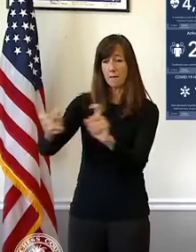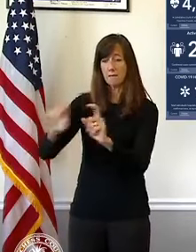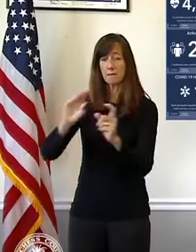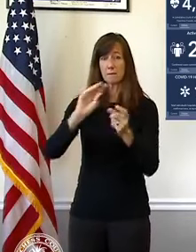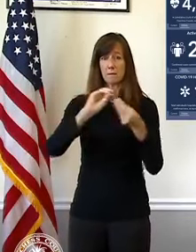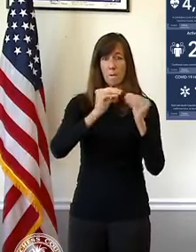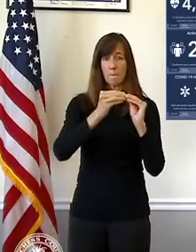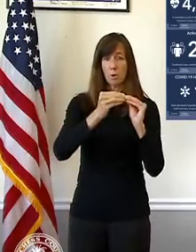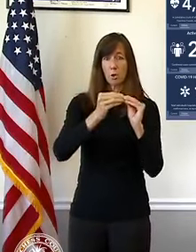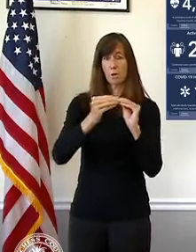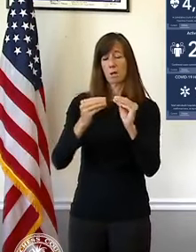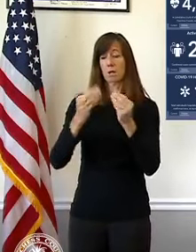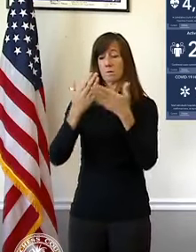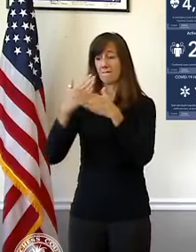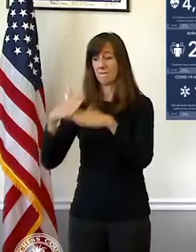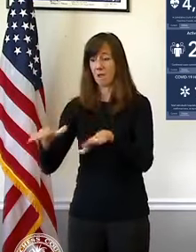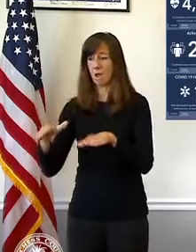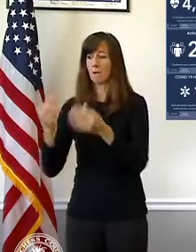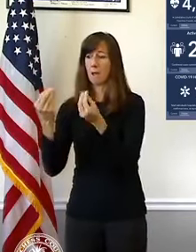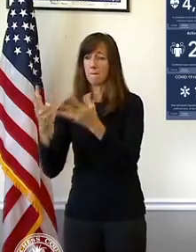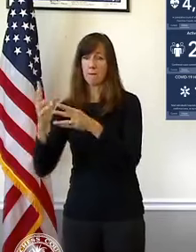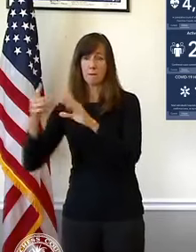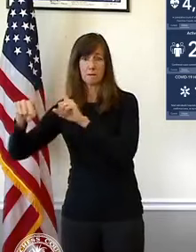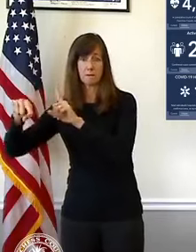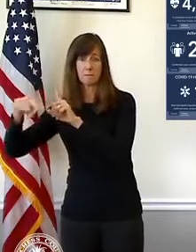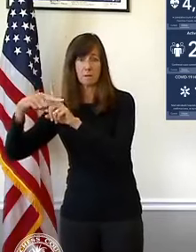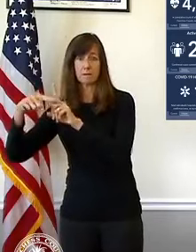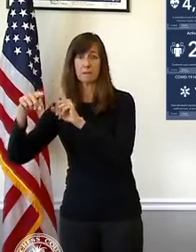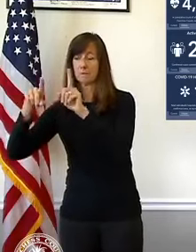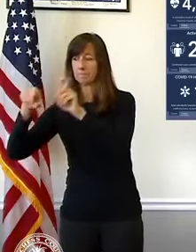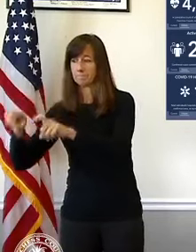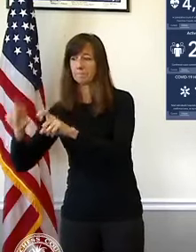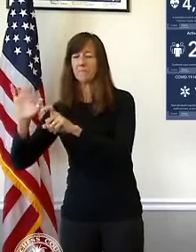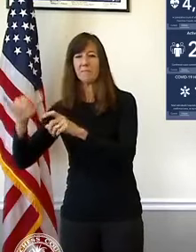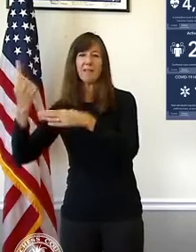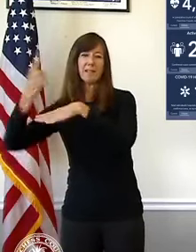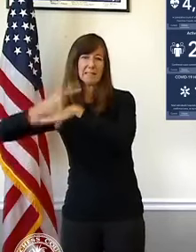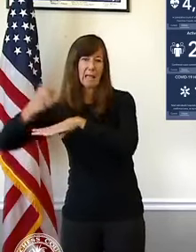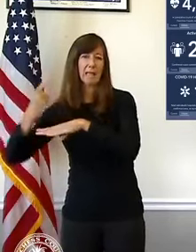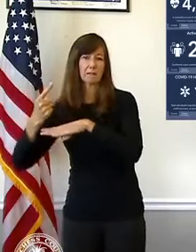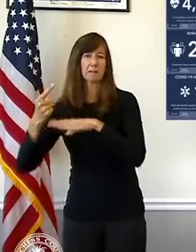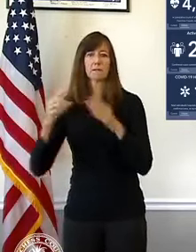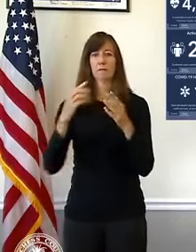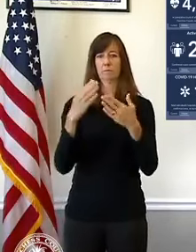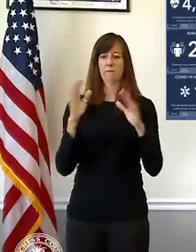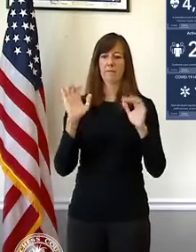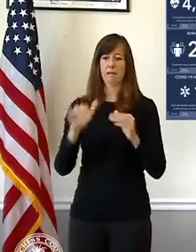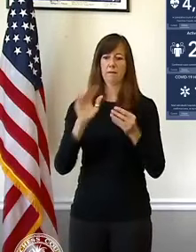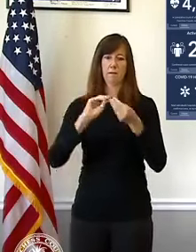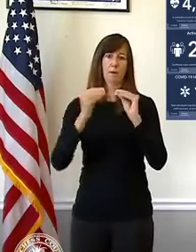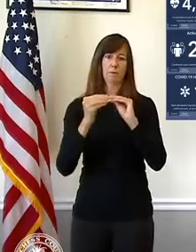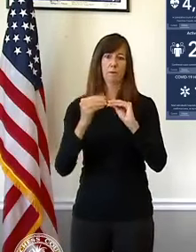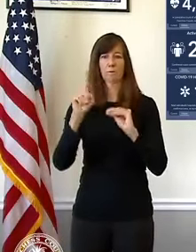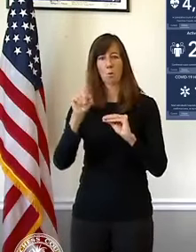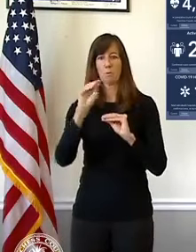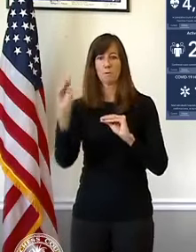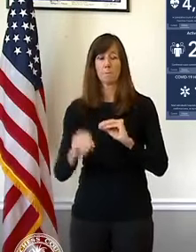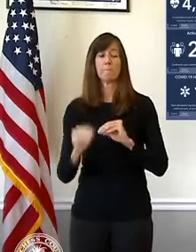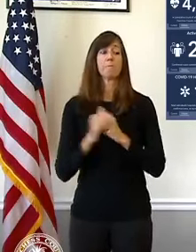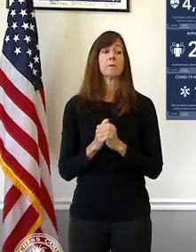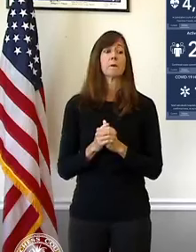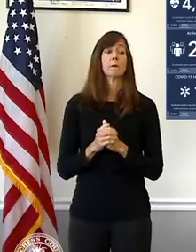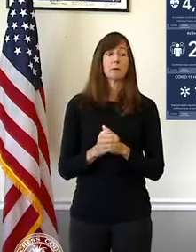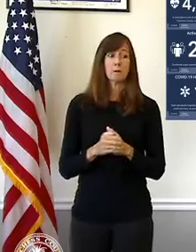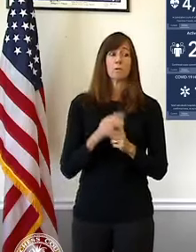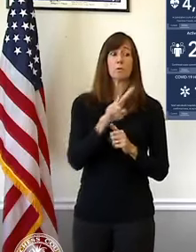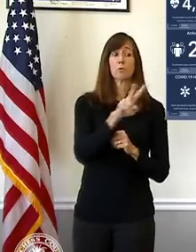divided into any number of positive tests on any given day. So 264 active cases, 10